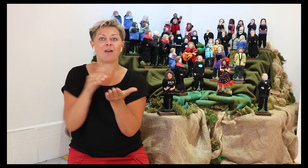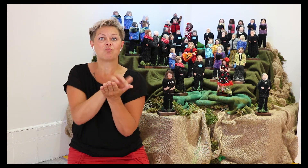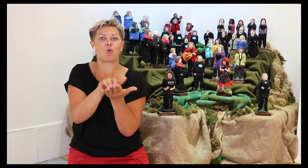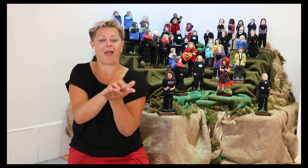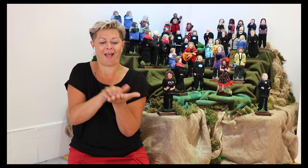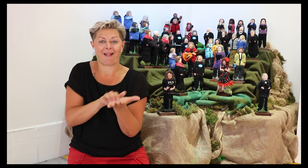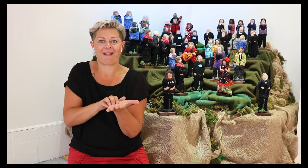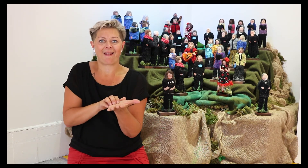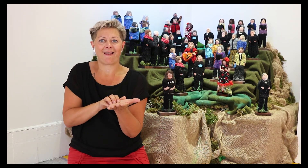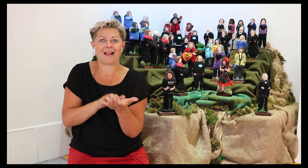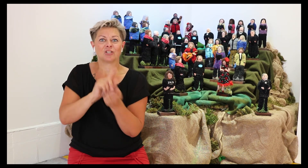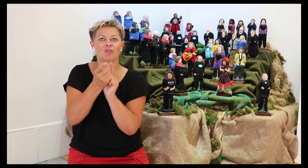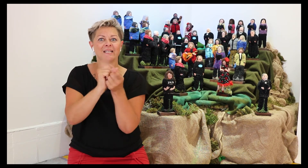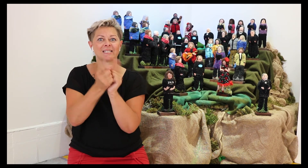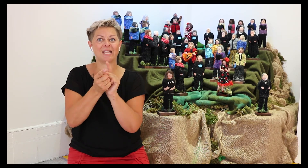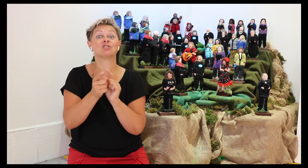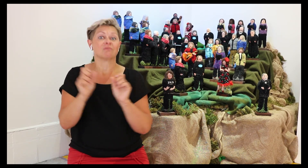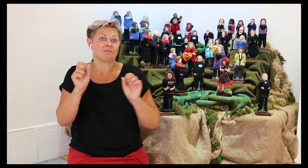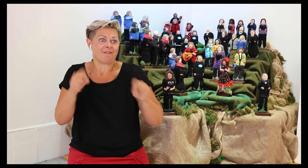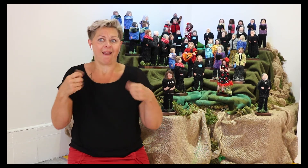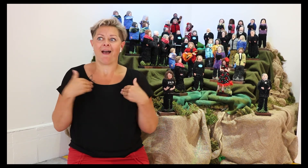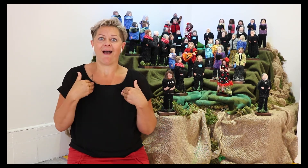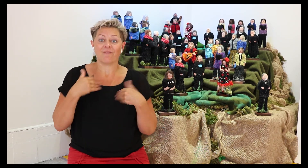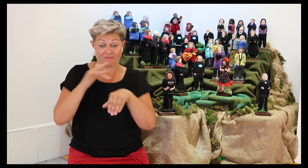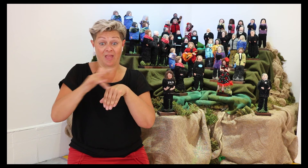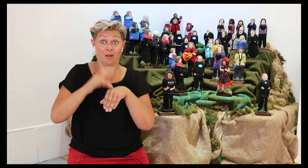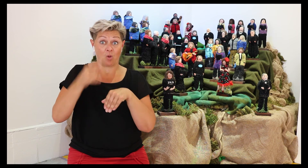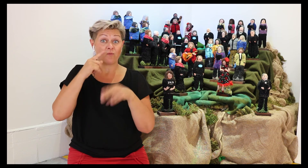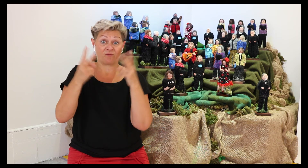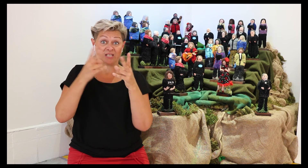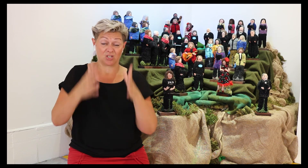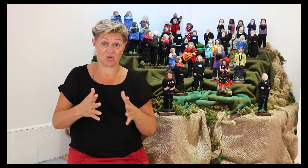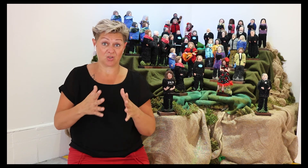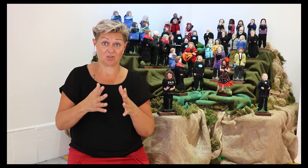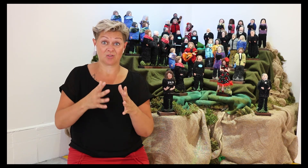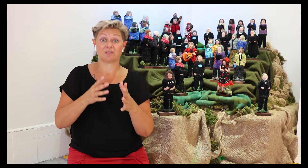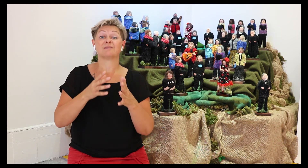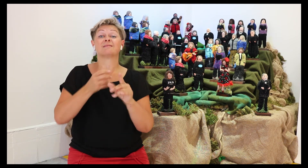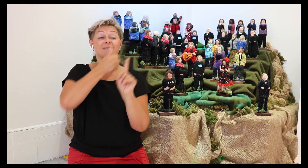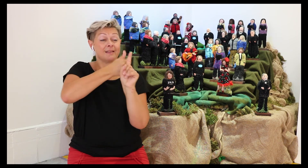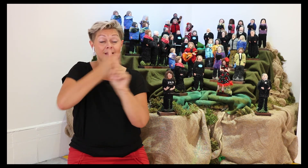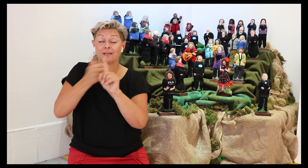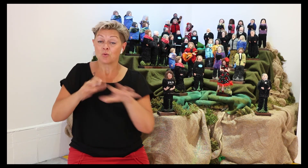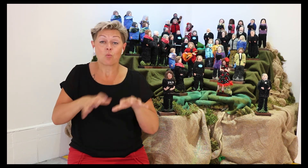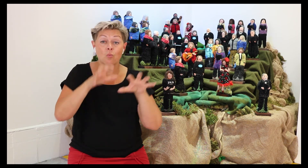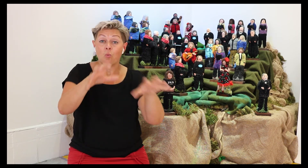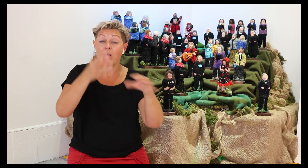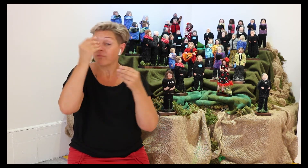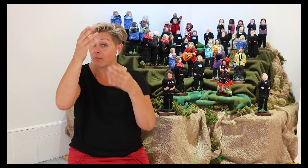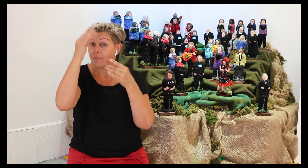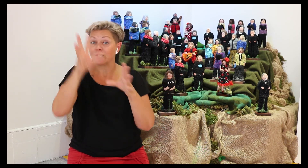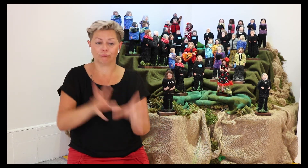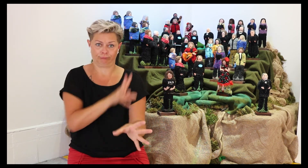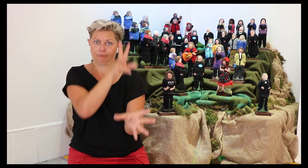Braille translation is available to visitors. It includes information about each of the choirs and singing groups